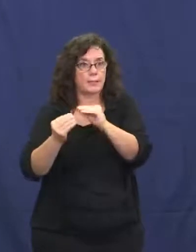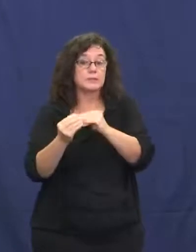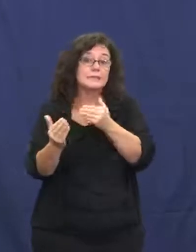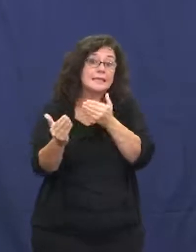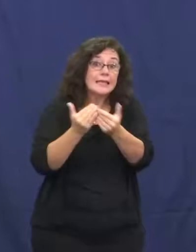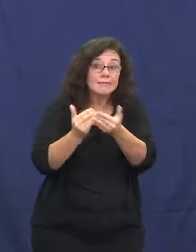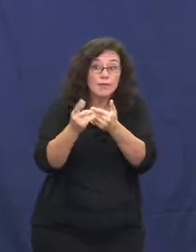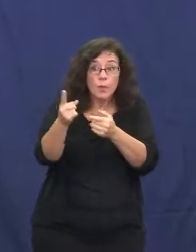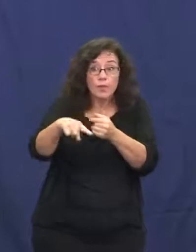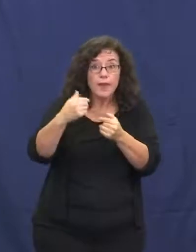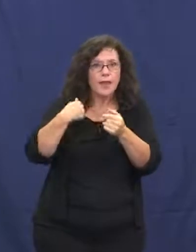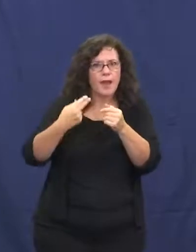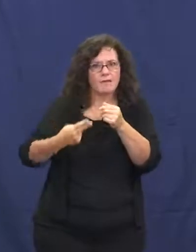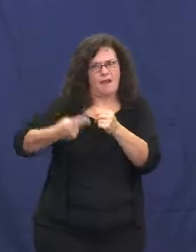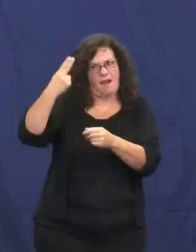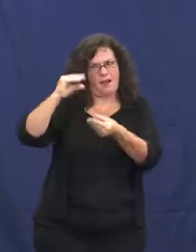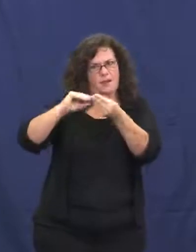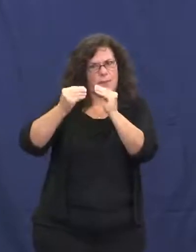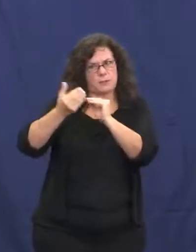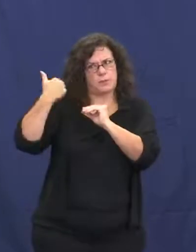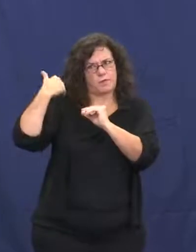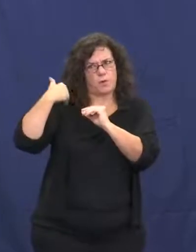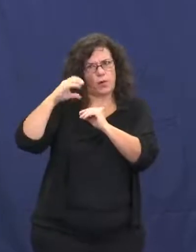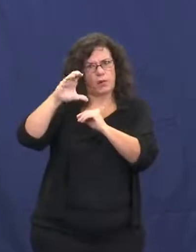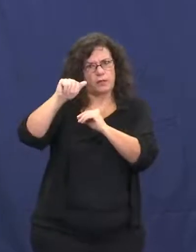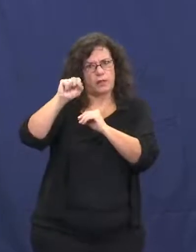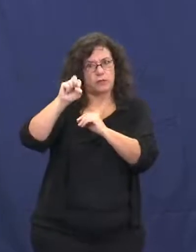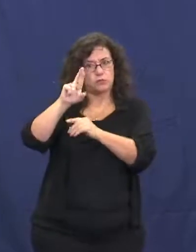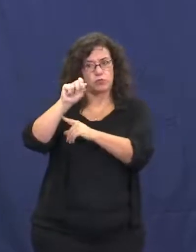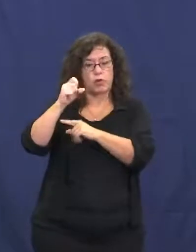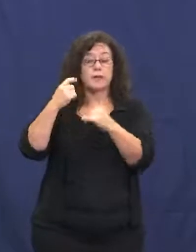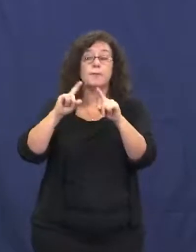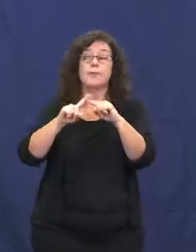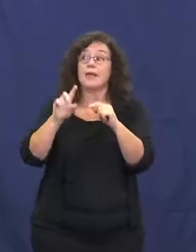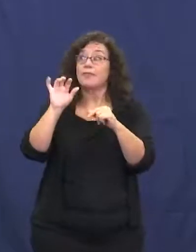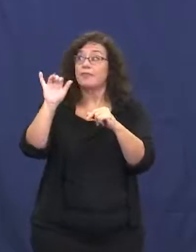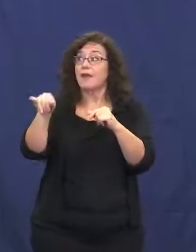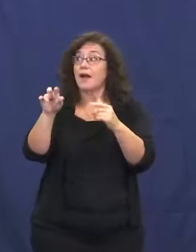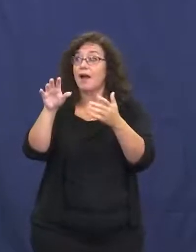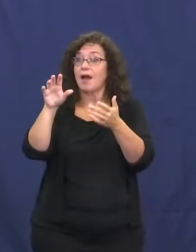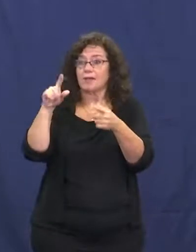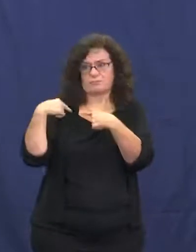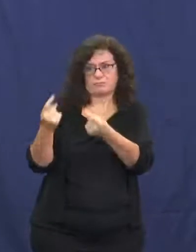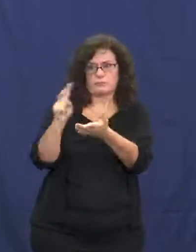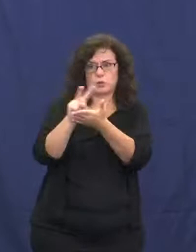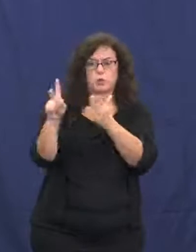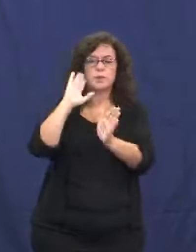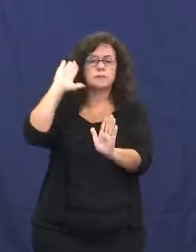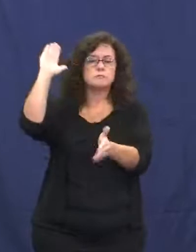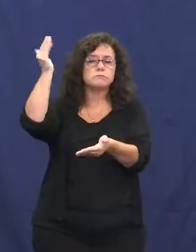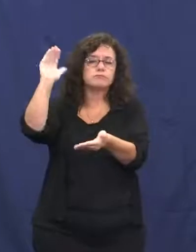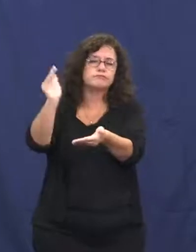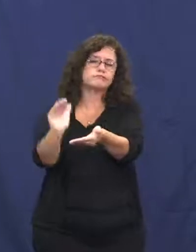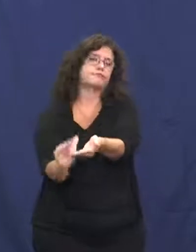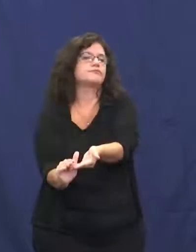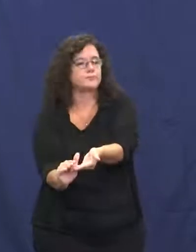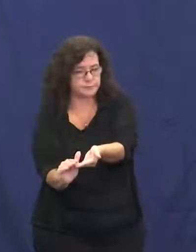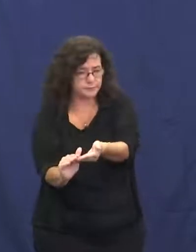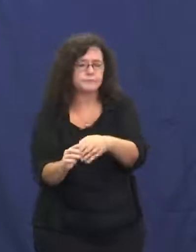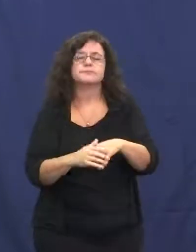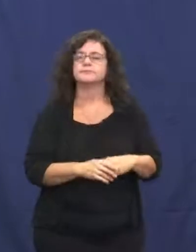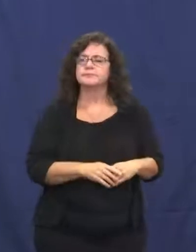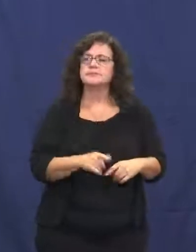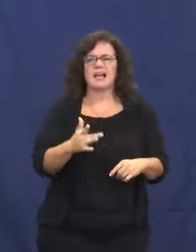rates, they've also had significant drops when you compare these 2 weeks. So moving forward, we will have an updated, probably on a